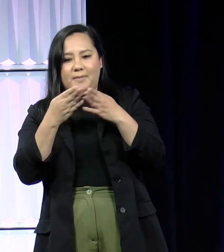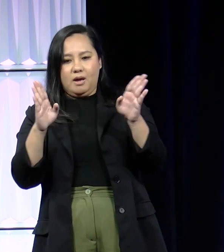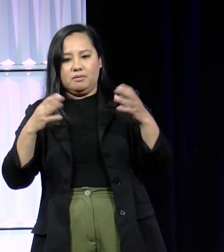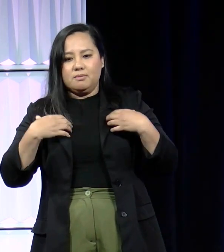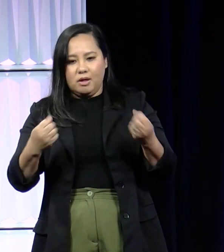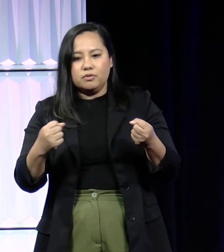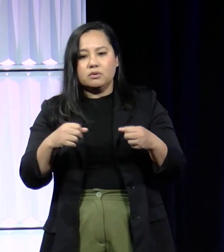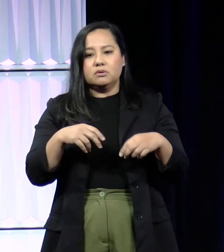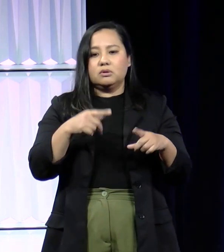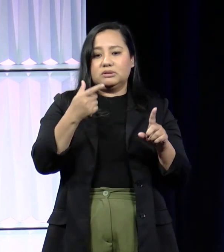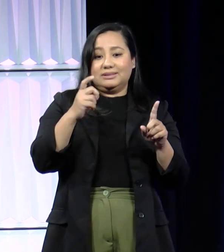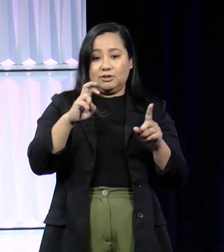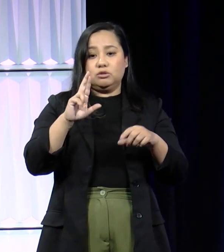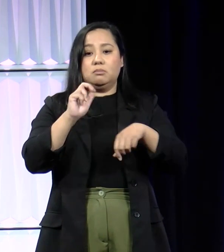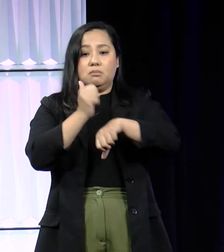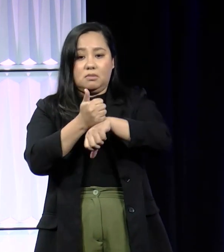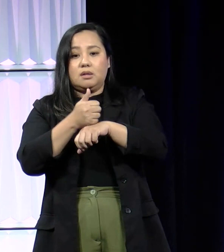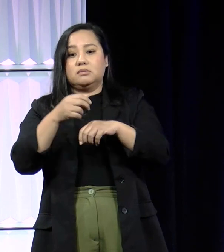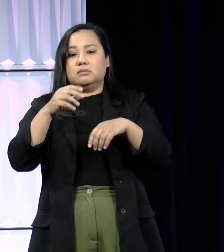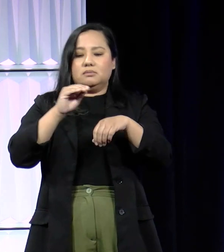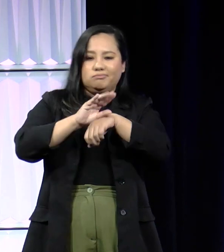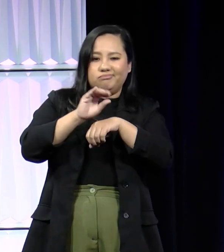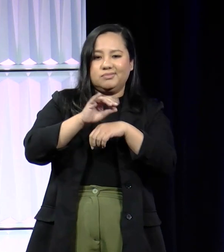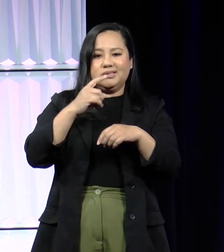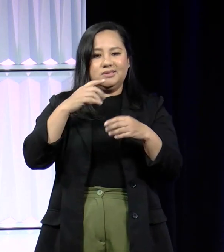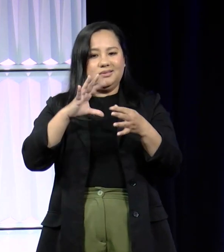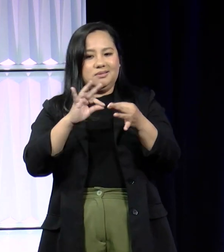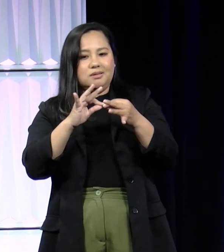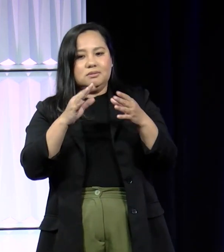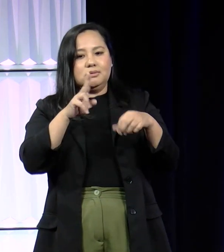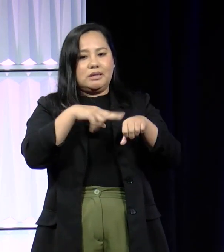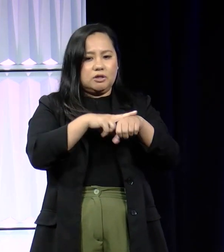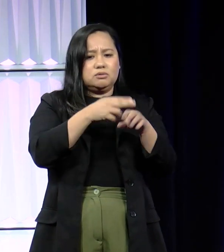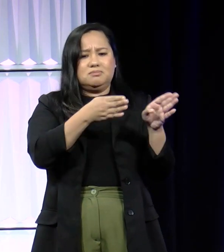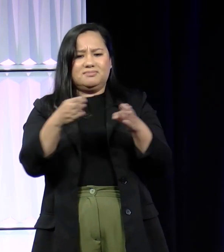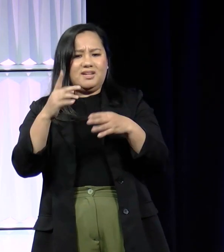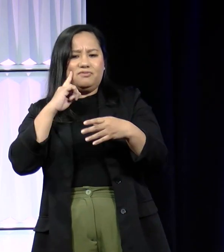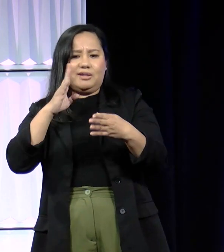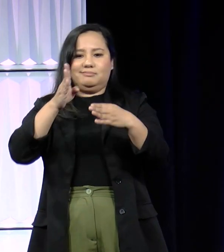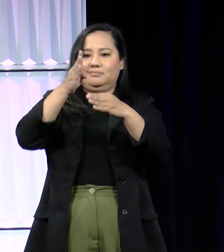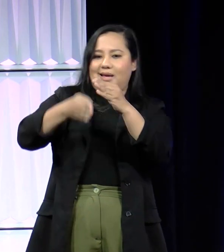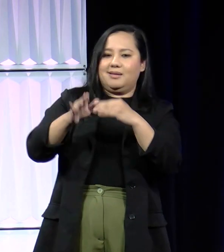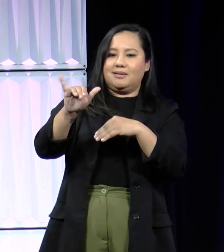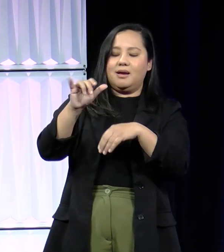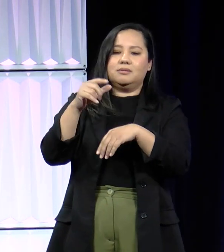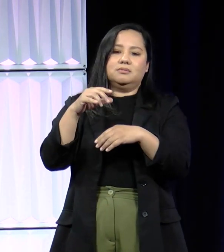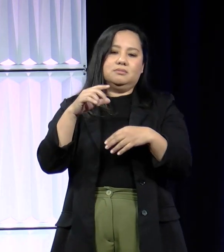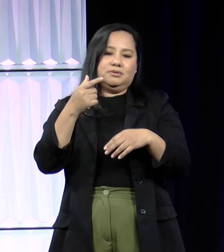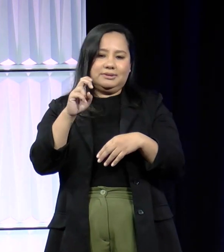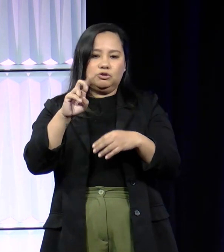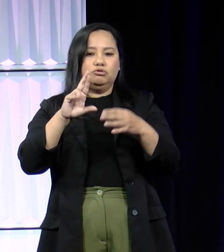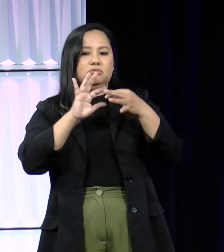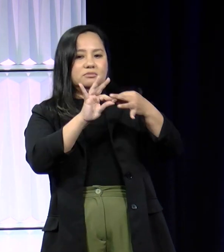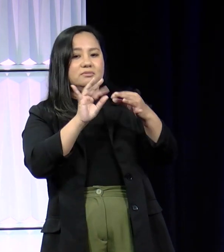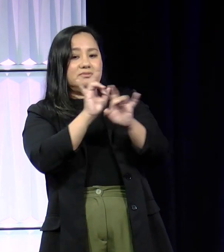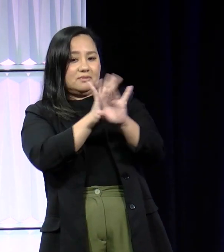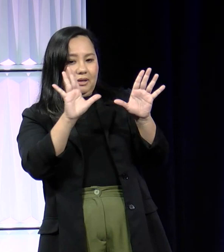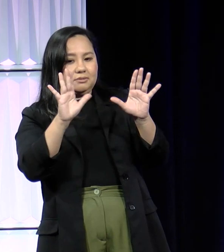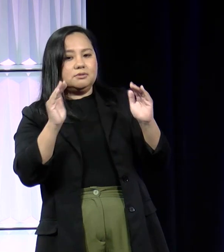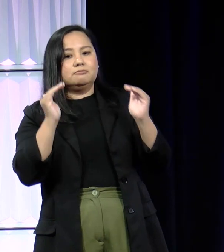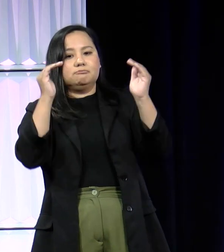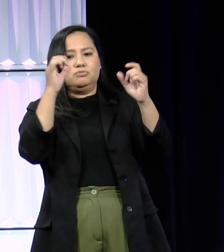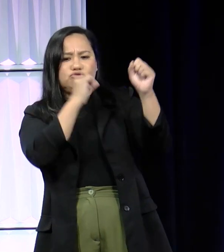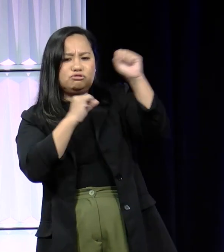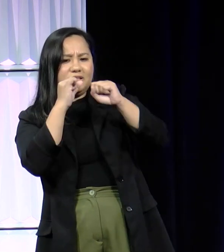National Plan to End Gender-Based Violence, Strategies for Action, to advance a comprehensive,